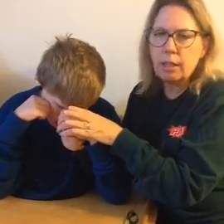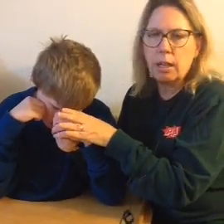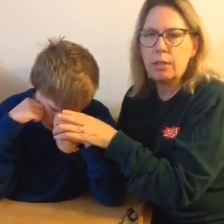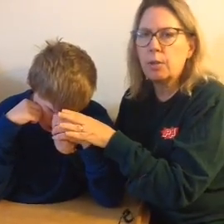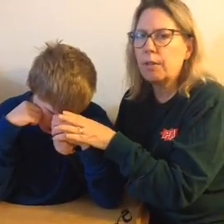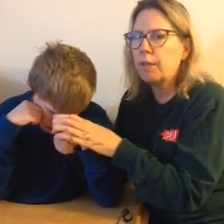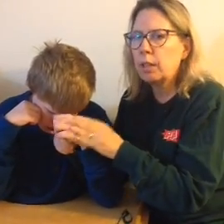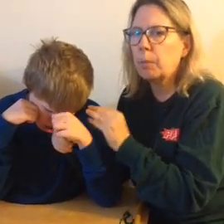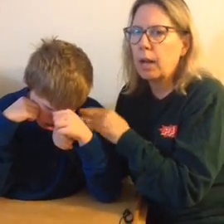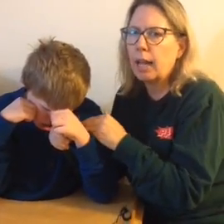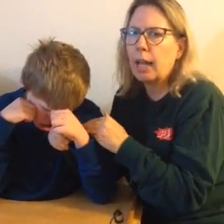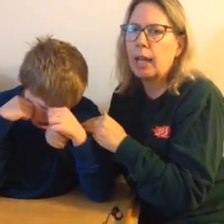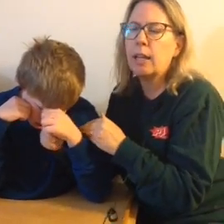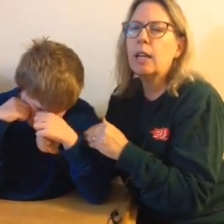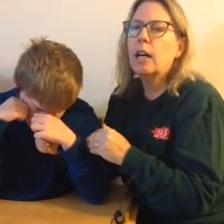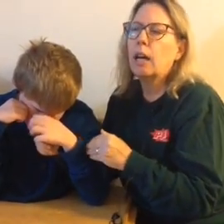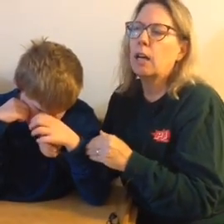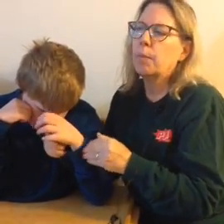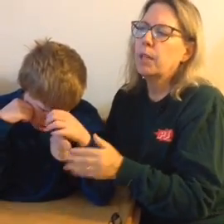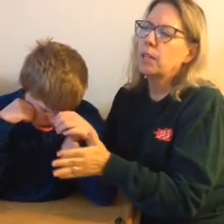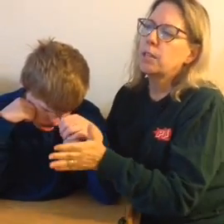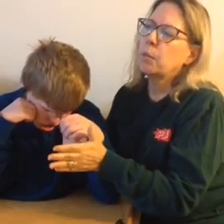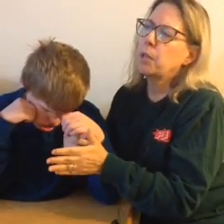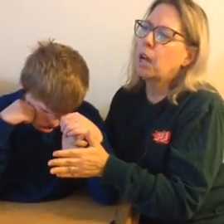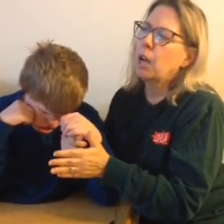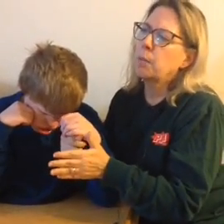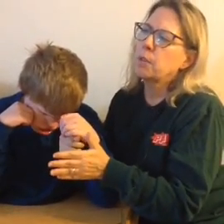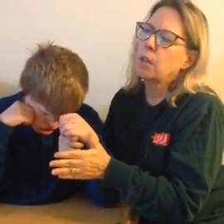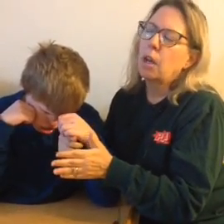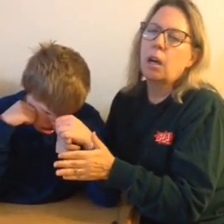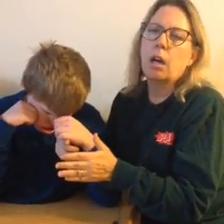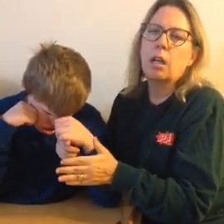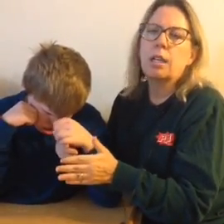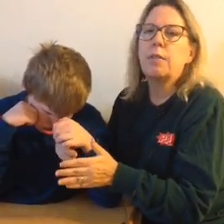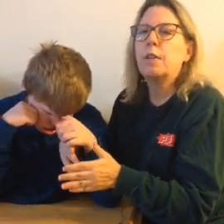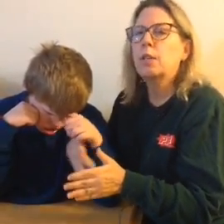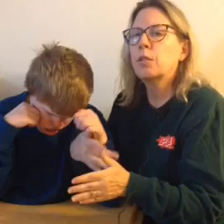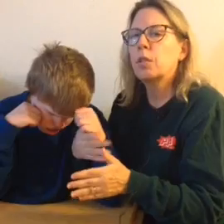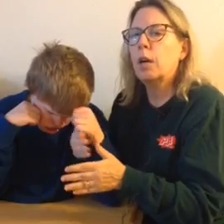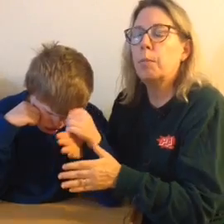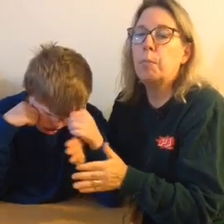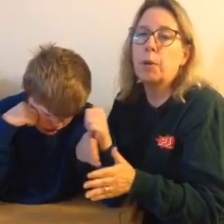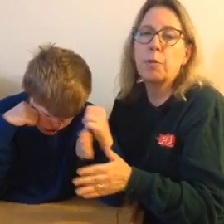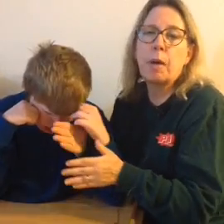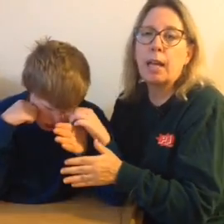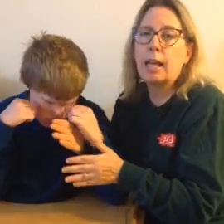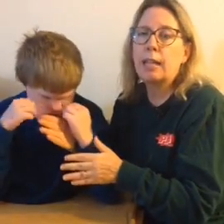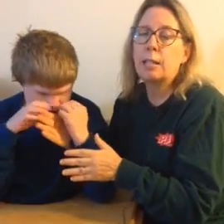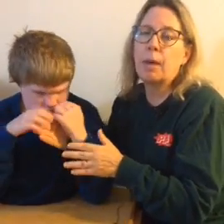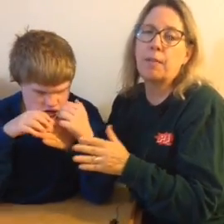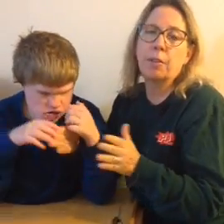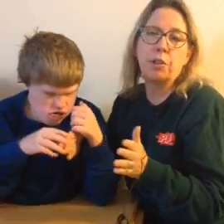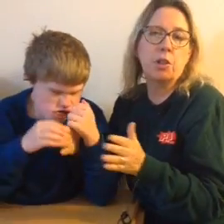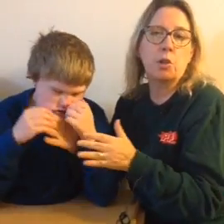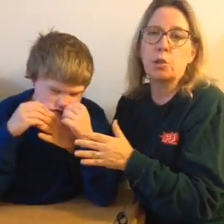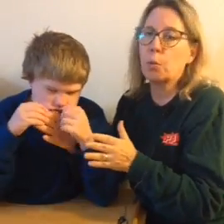he's only feeling my hand. Sometimes he feels both of my hands. He might feel the general